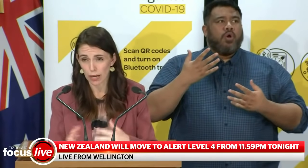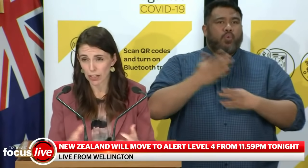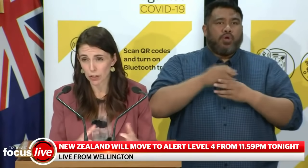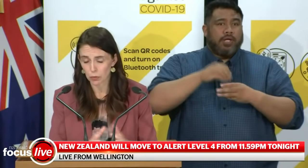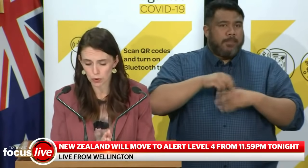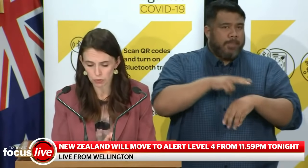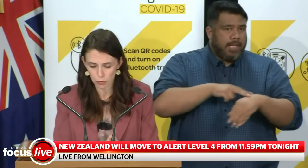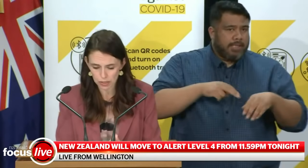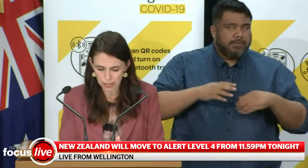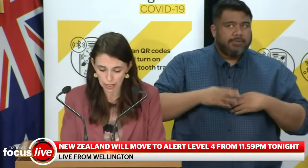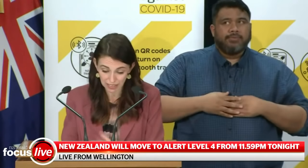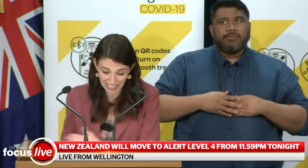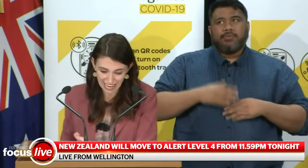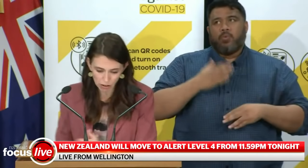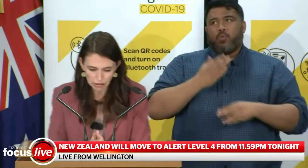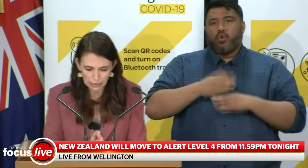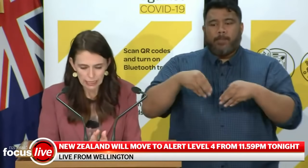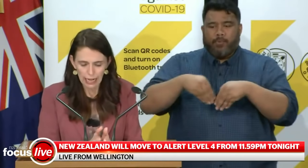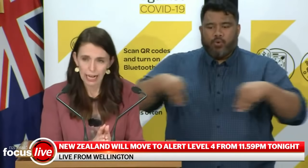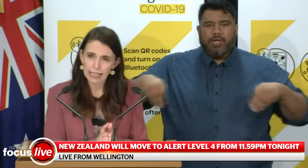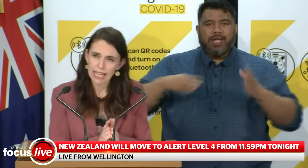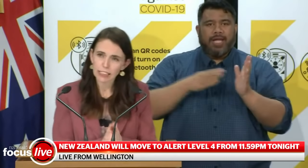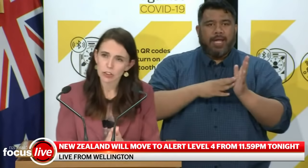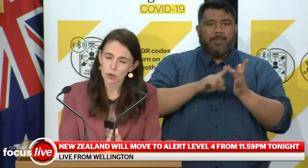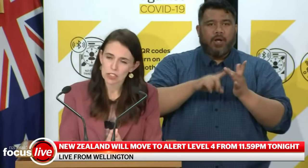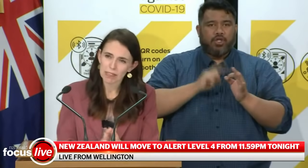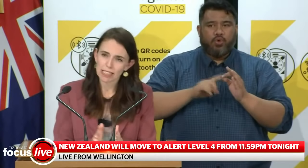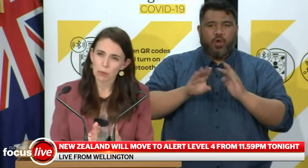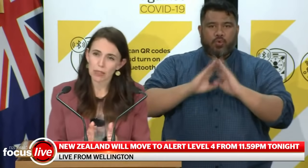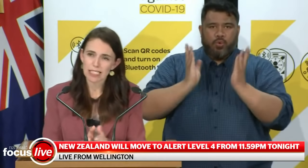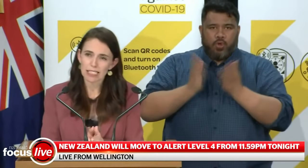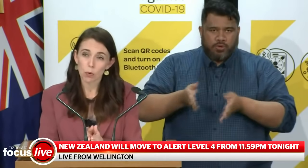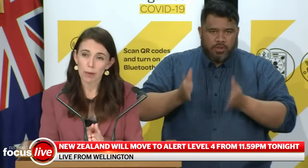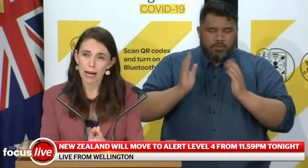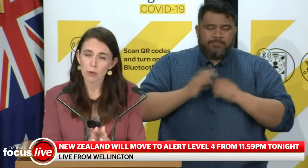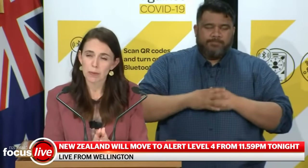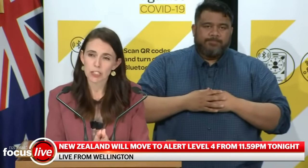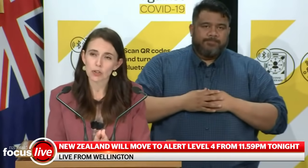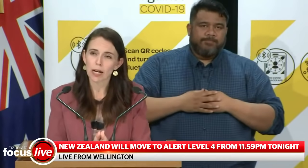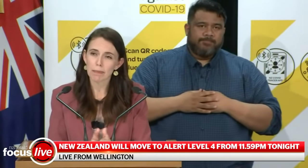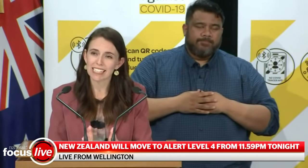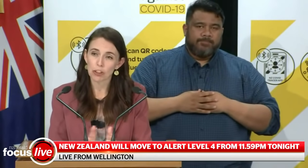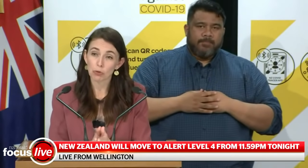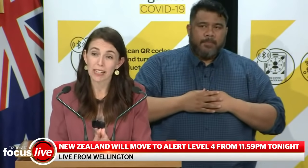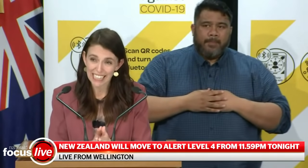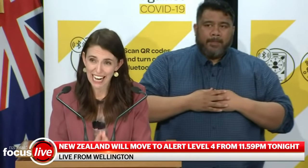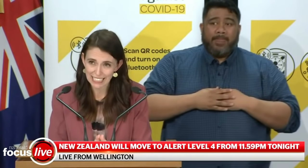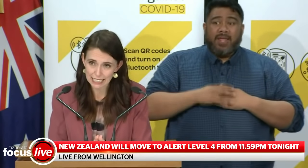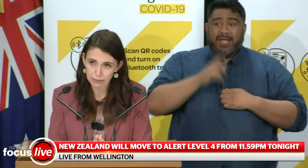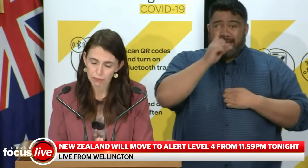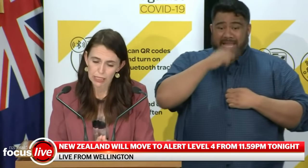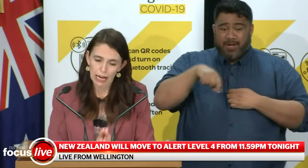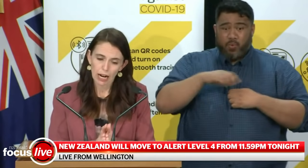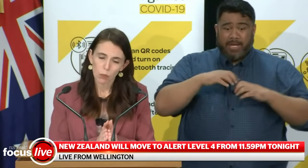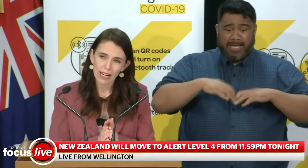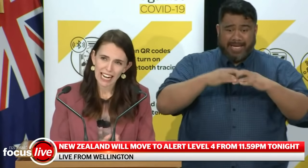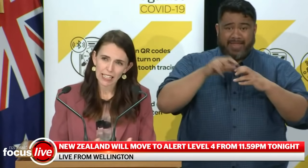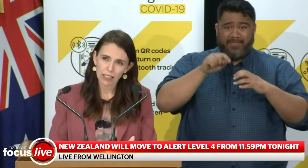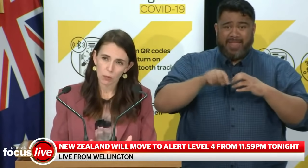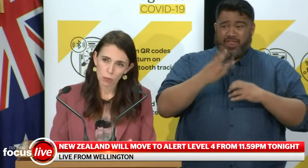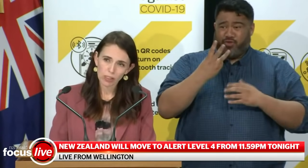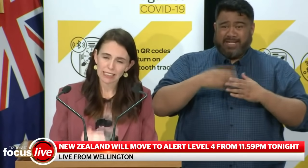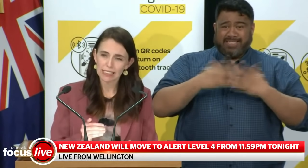police or MIQ workforce now. That is not something that will be able to be stood up in 3 days.